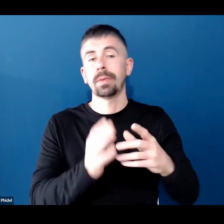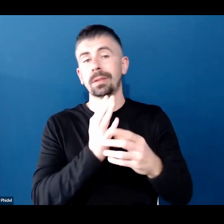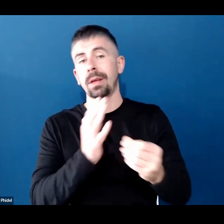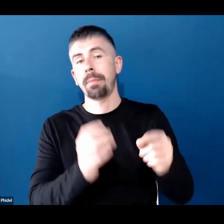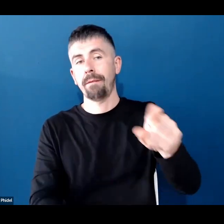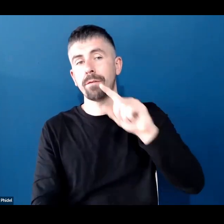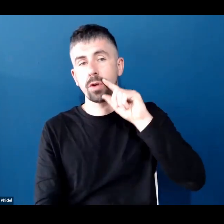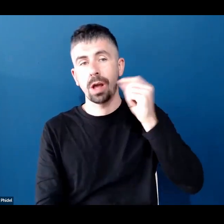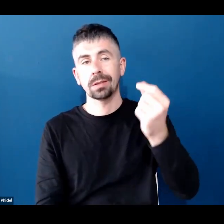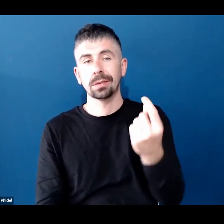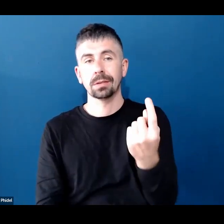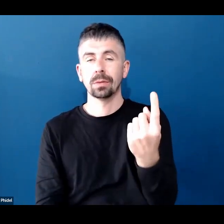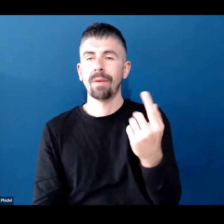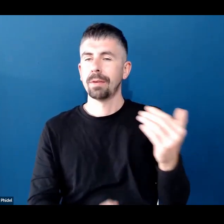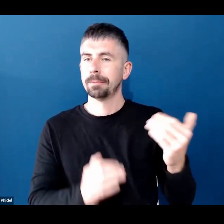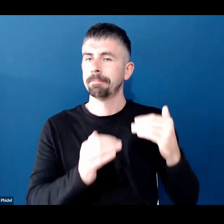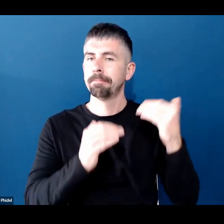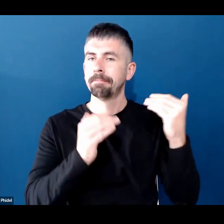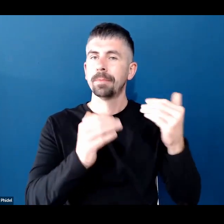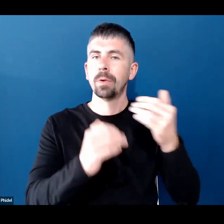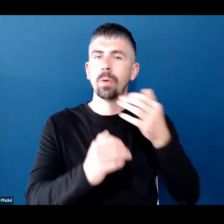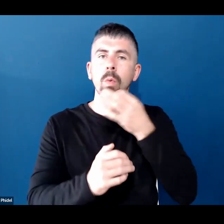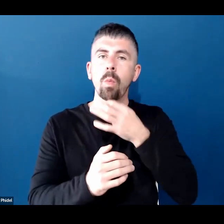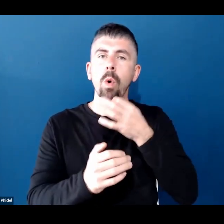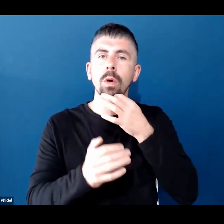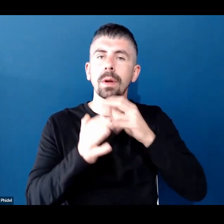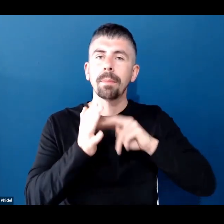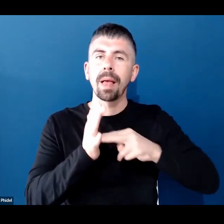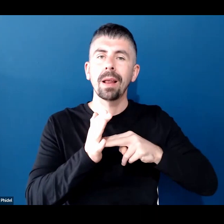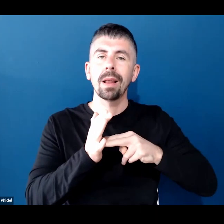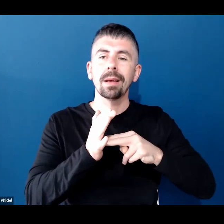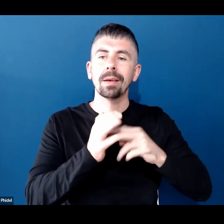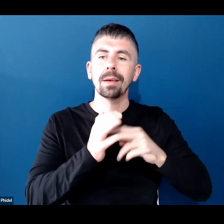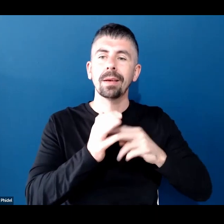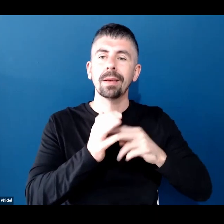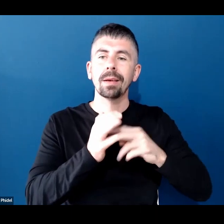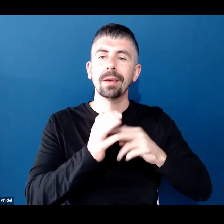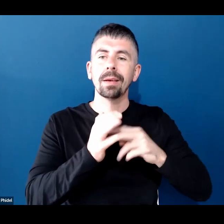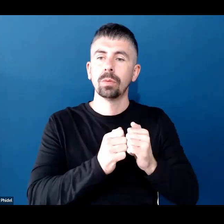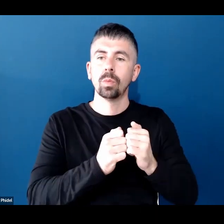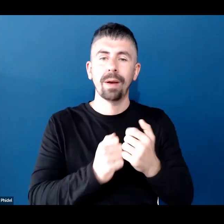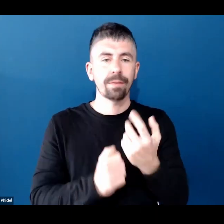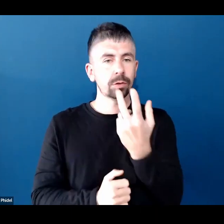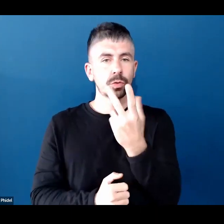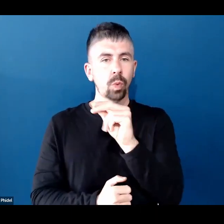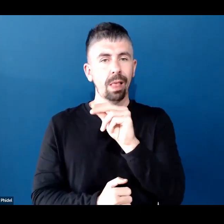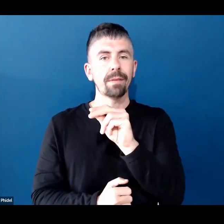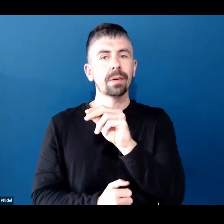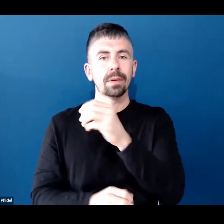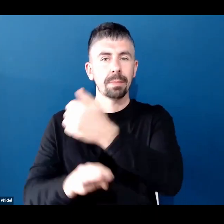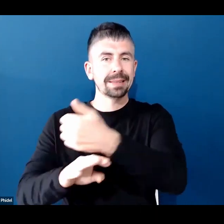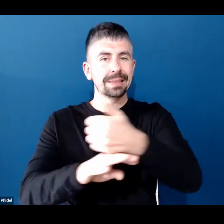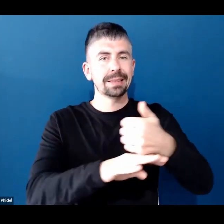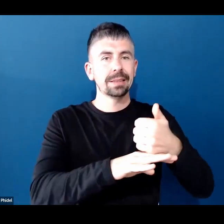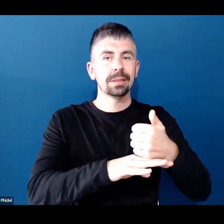very sophisticated water planning in France. So we have 12 water basins, each have like what we call a water parliament, and